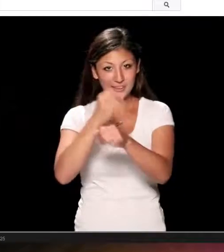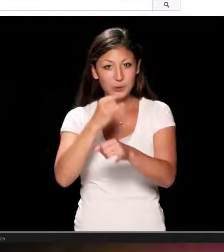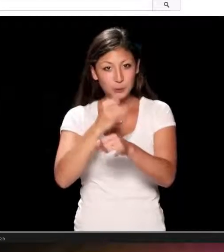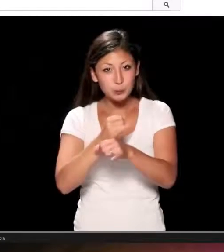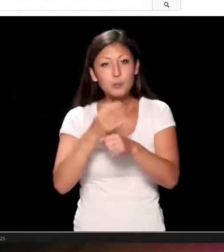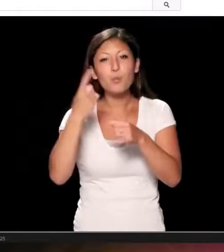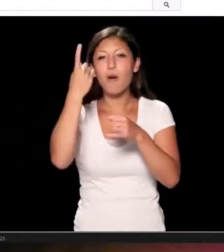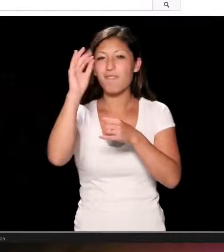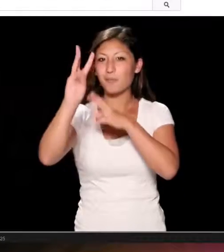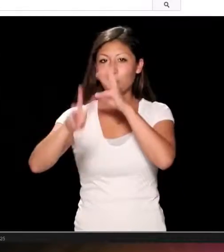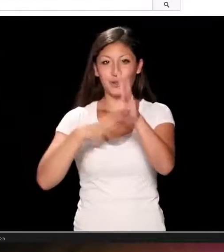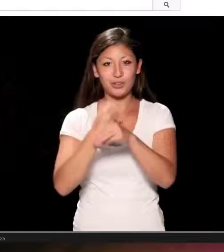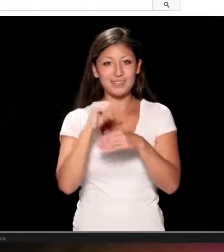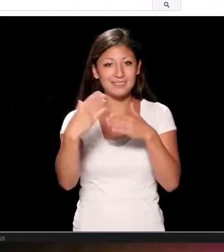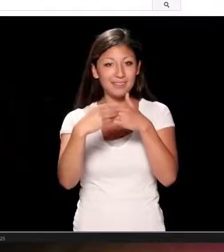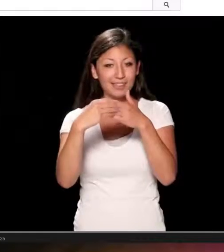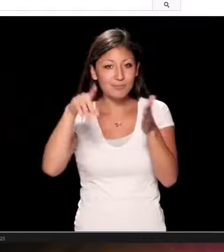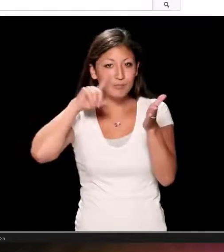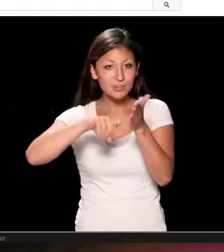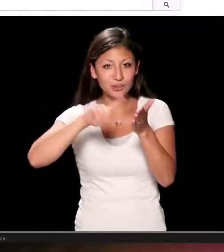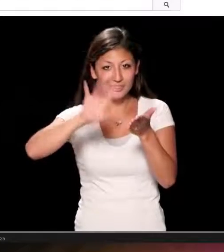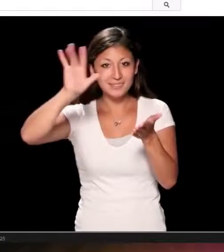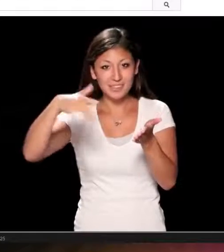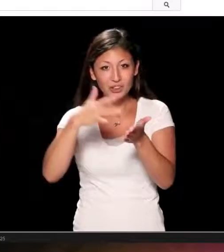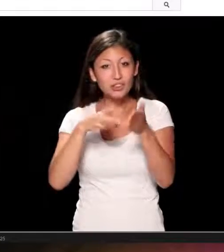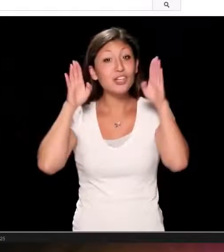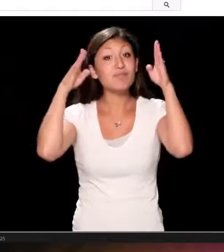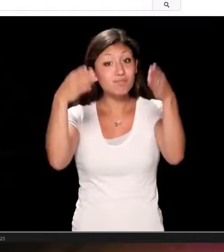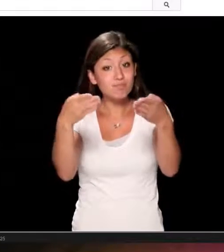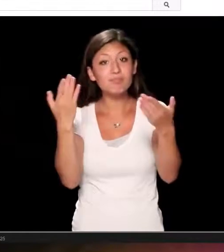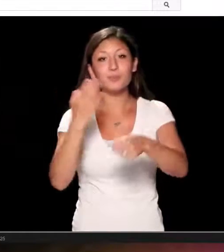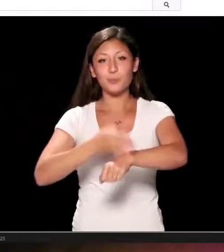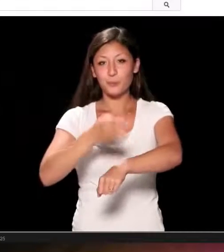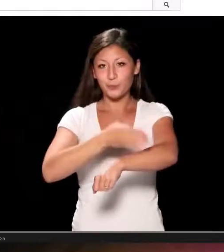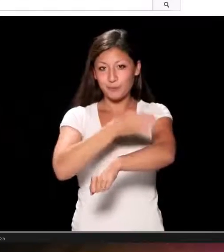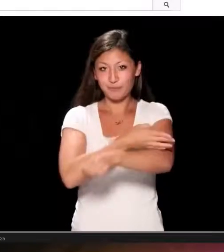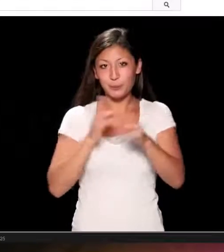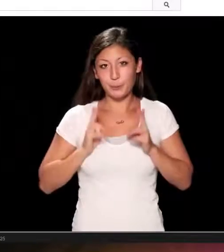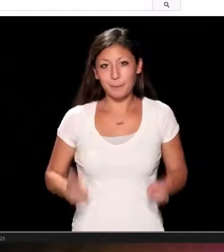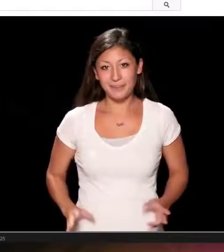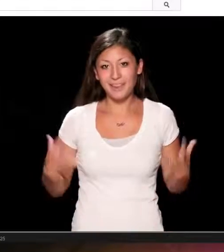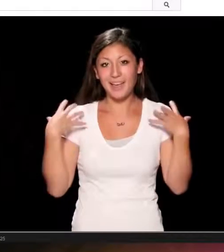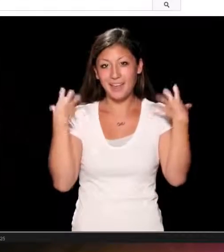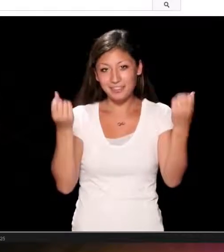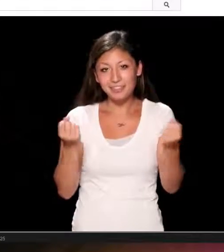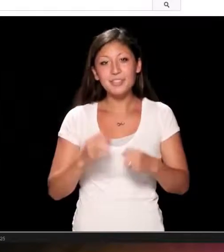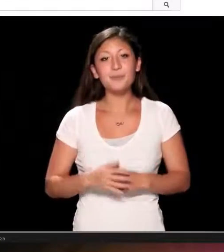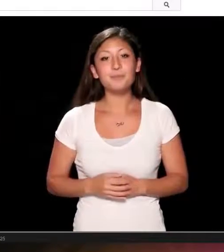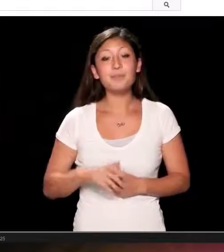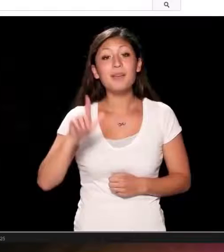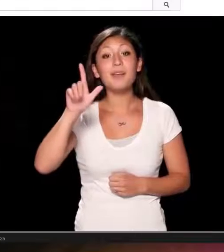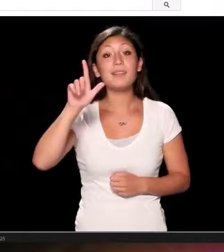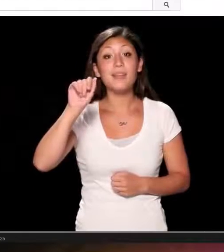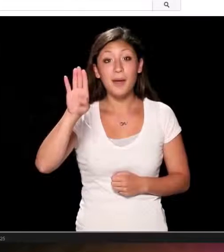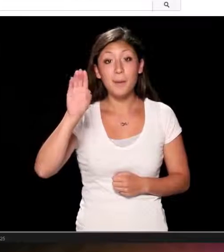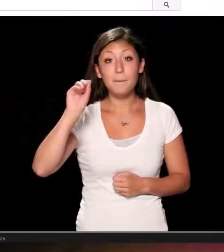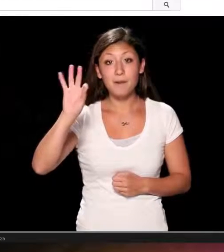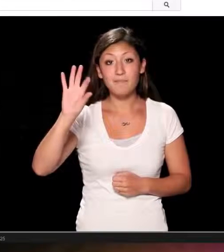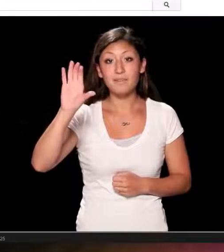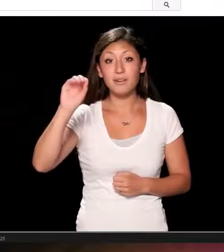set up ALK, the world, for the flexible research with the focus of improvement